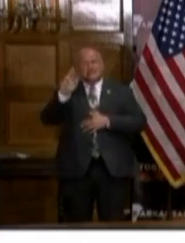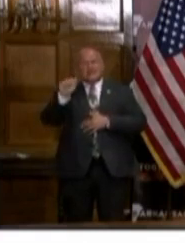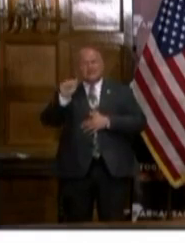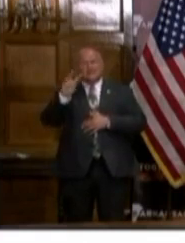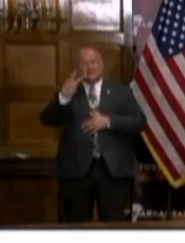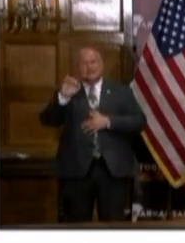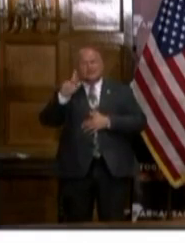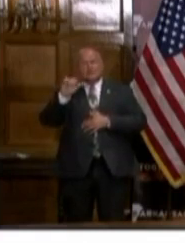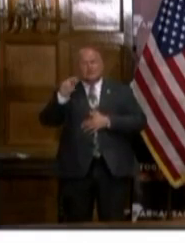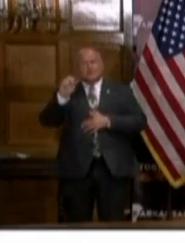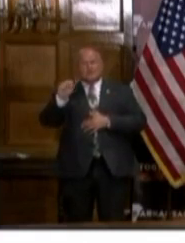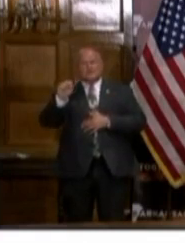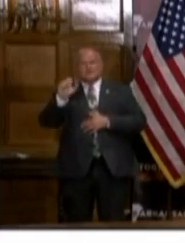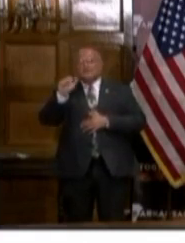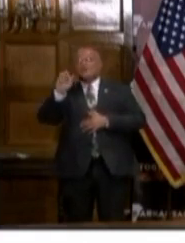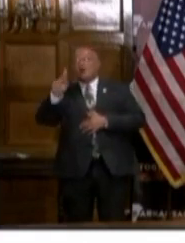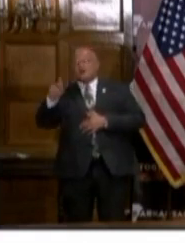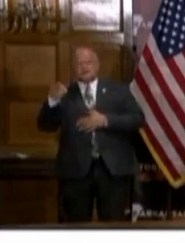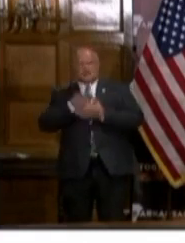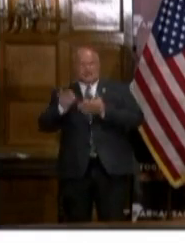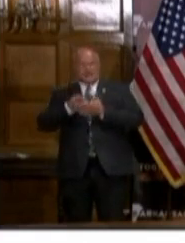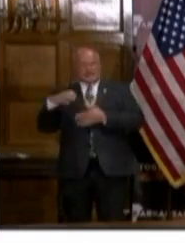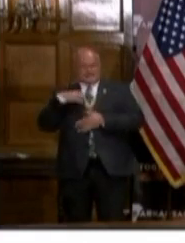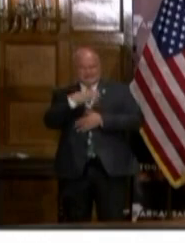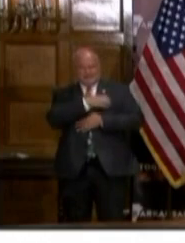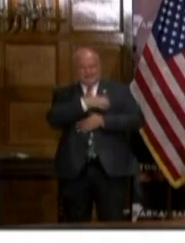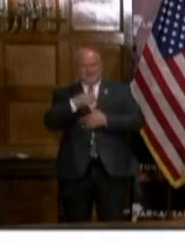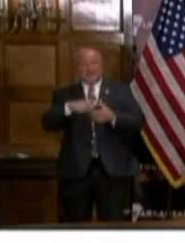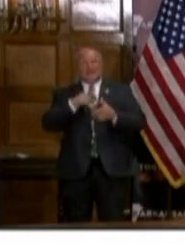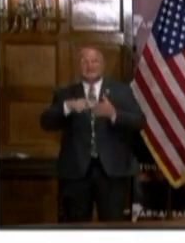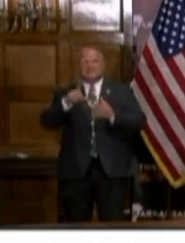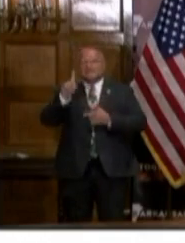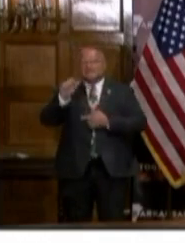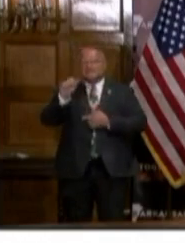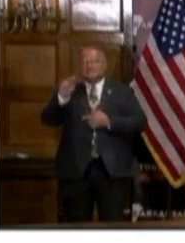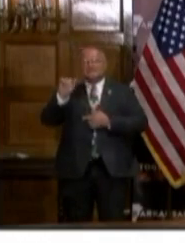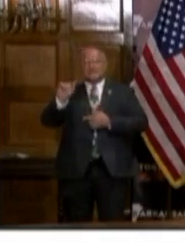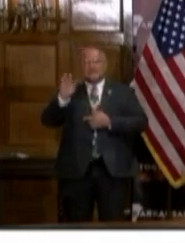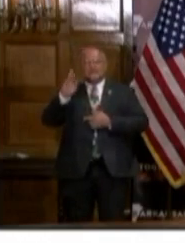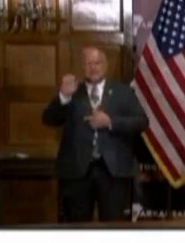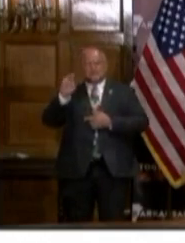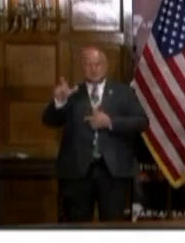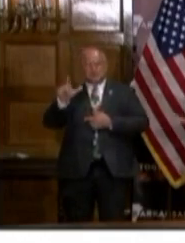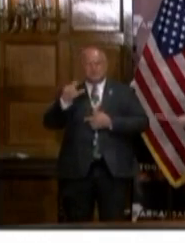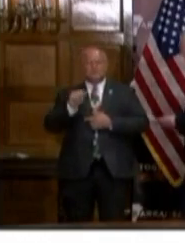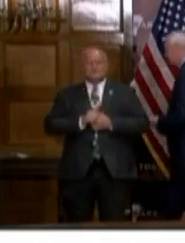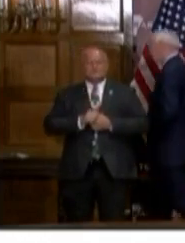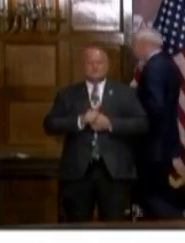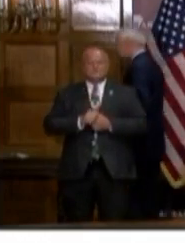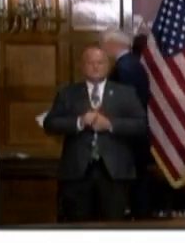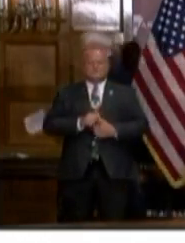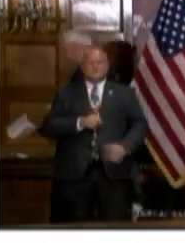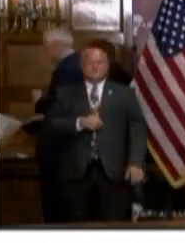Wilkins of our Arkansas Counts Committee, and then Danny Burrell with the U.S. Census Bureau. Mayor.